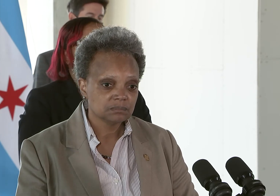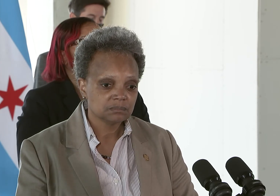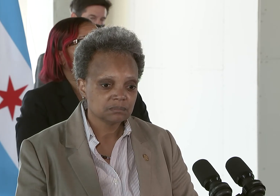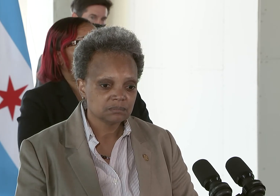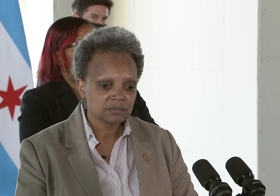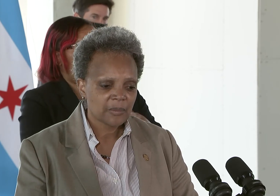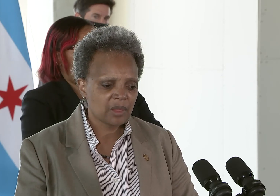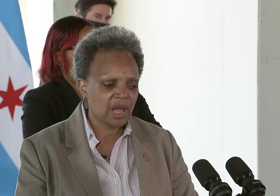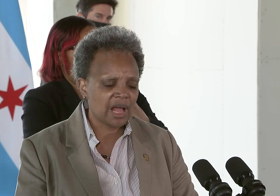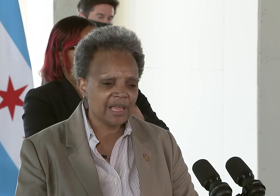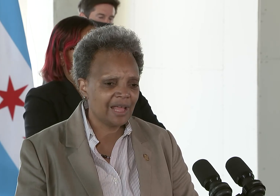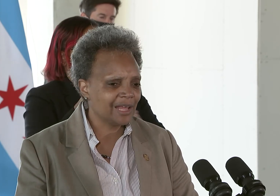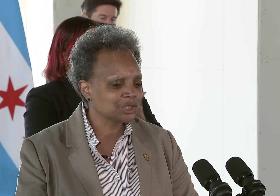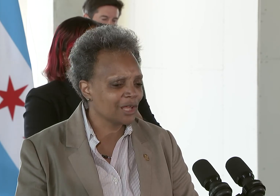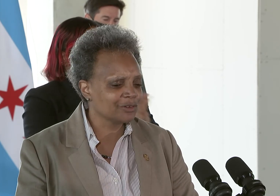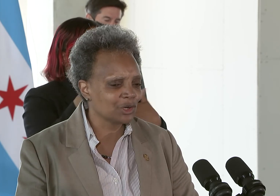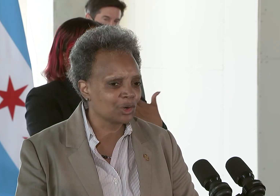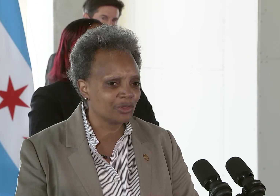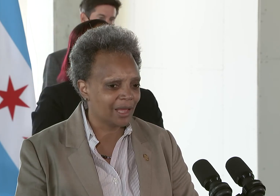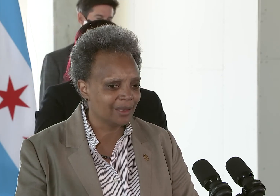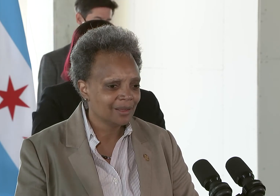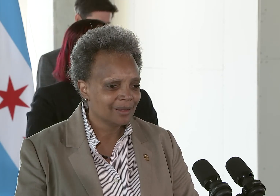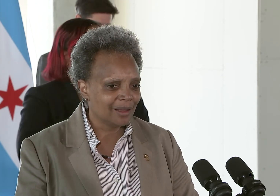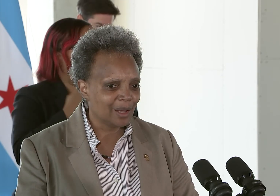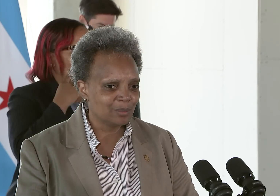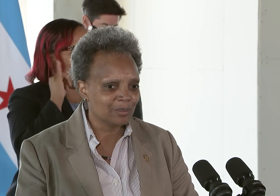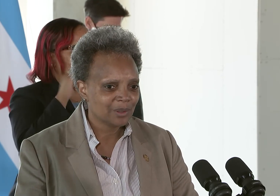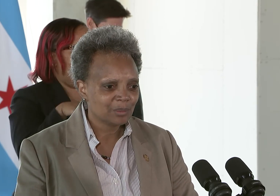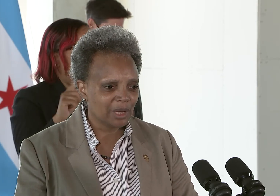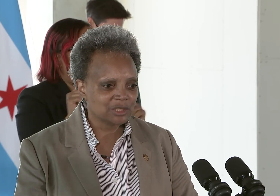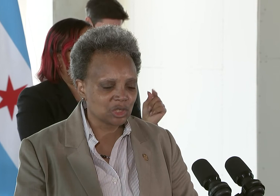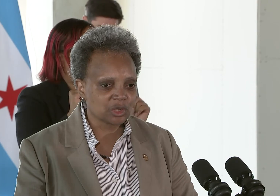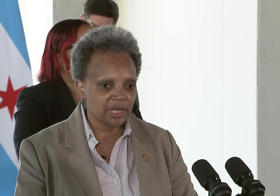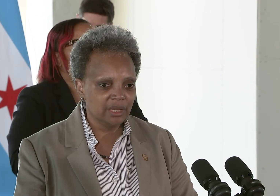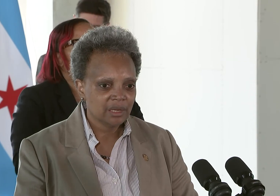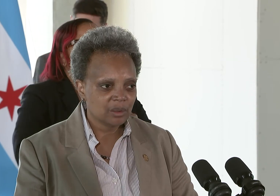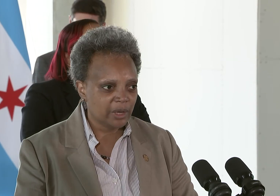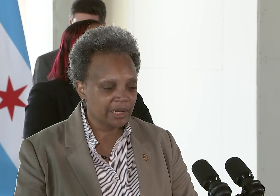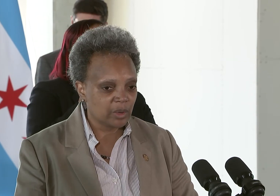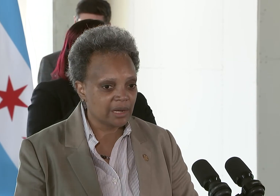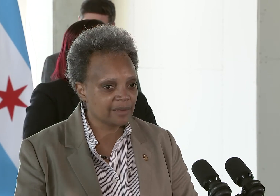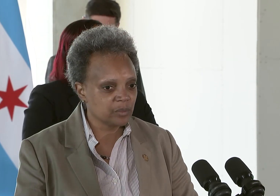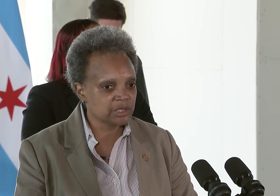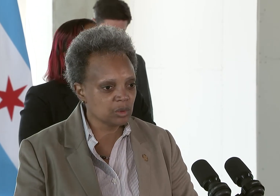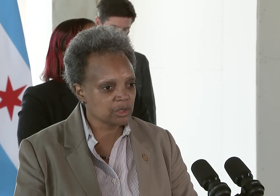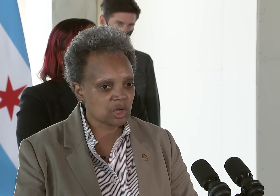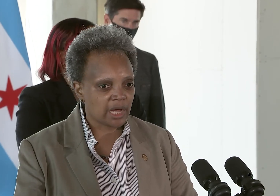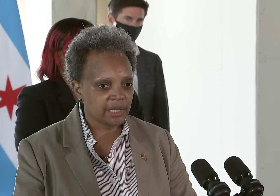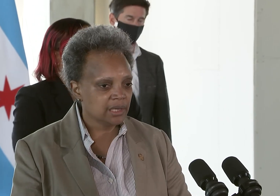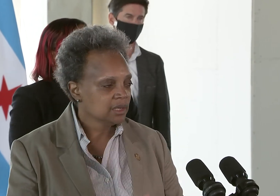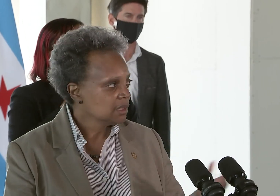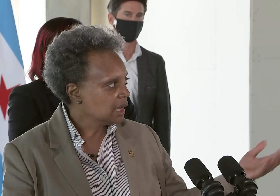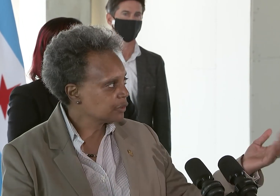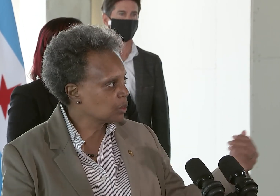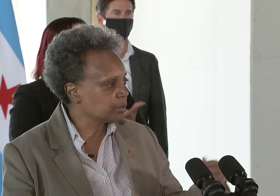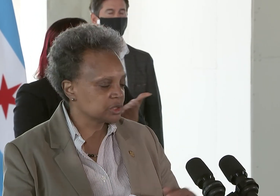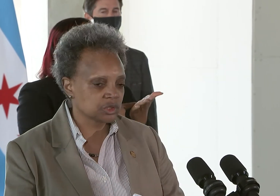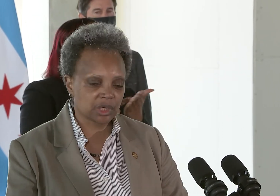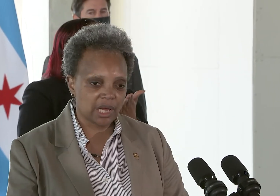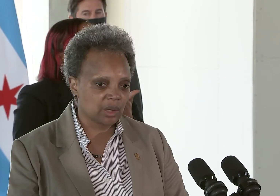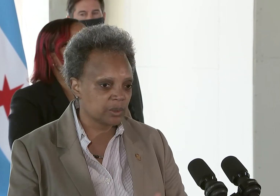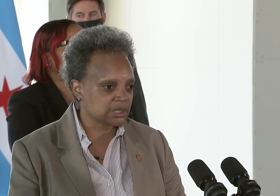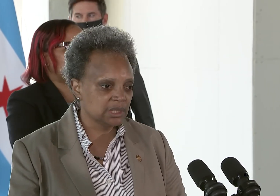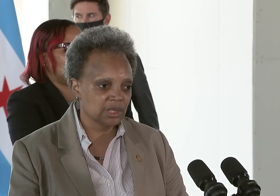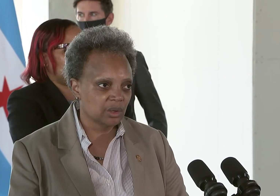money to provide $1,000. Yeah, I actually haven't heard that. But certainly, we are talking through World